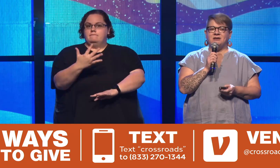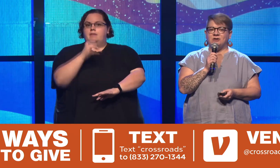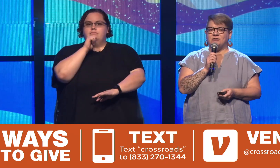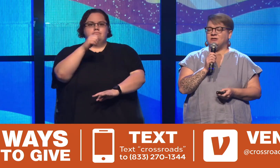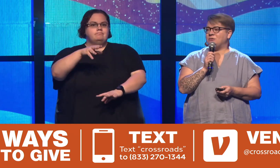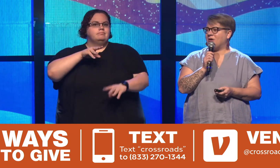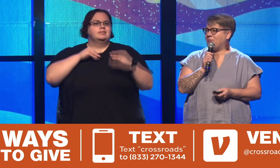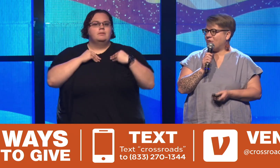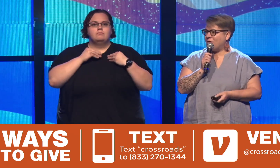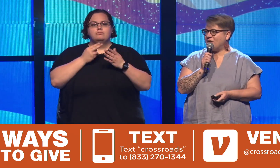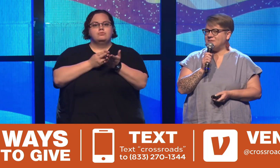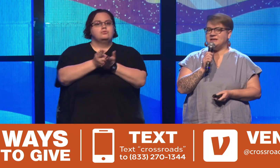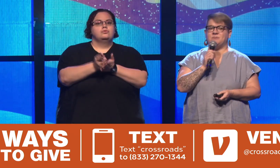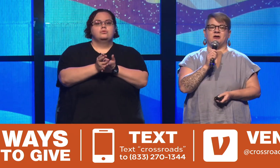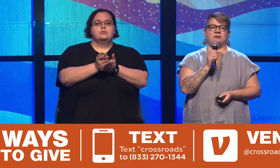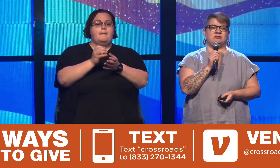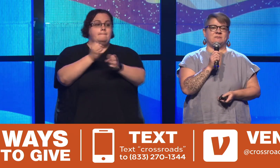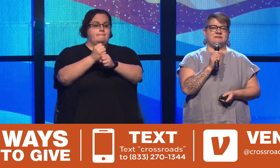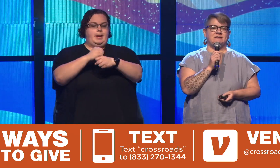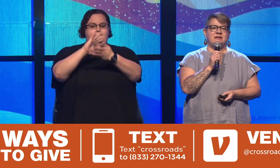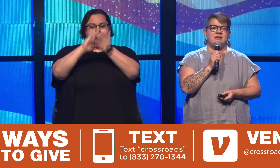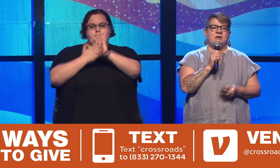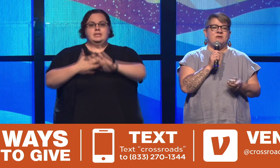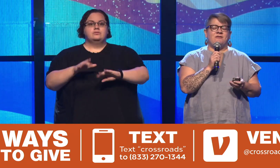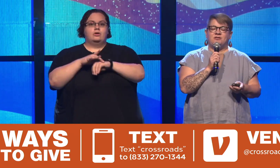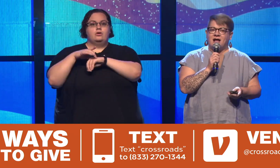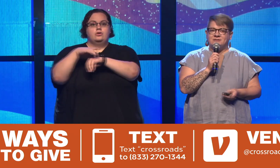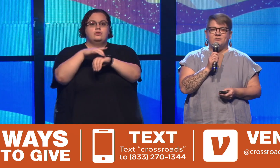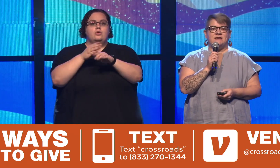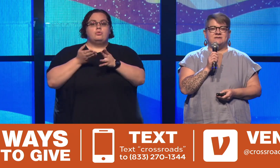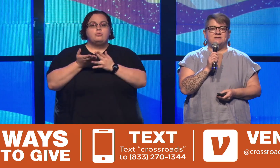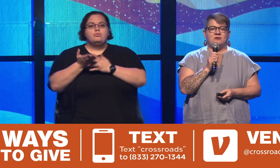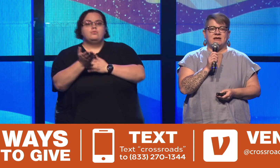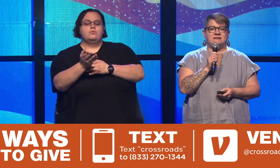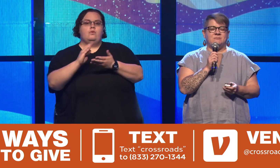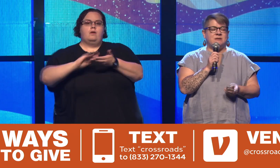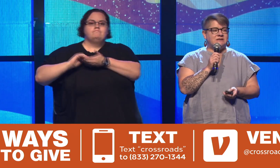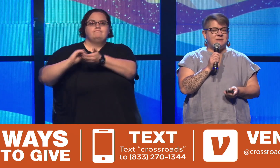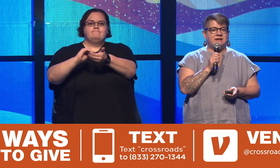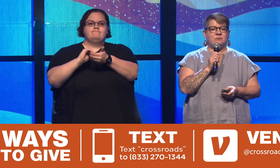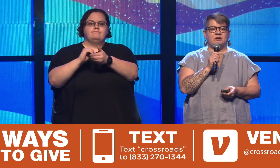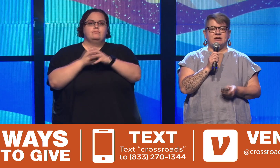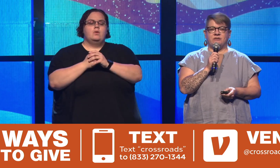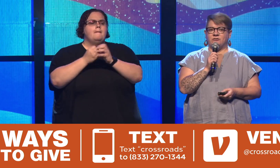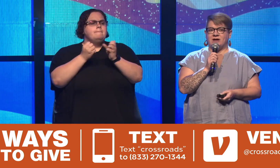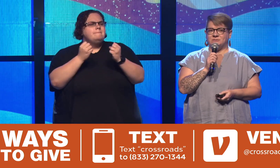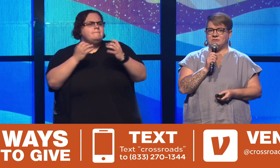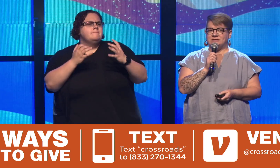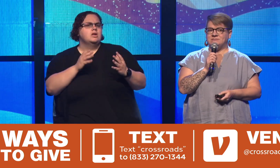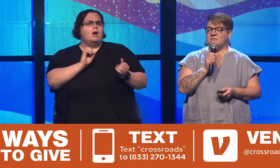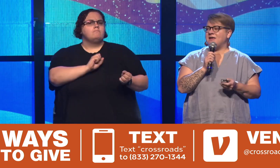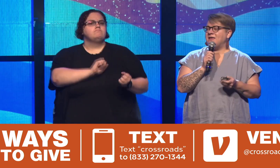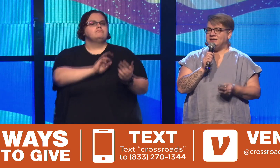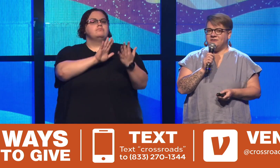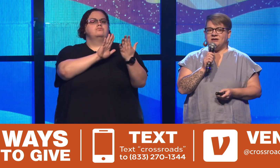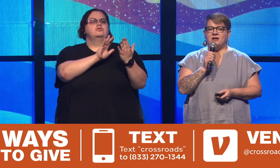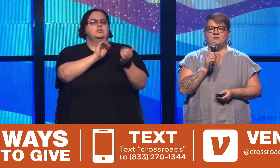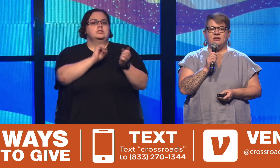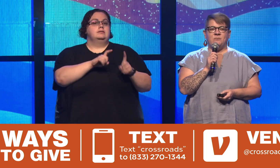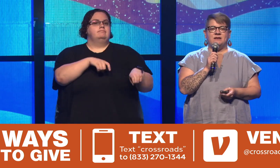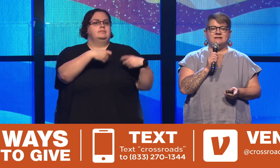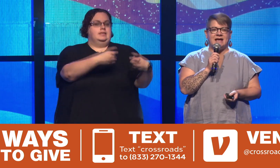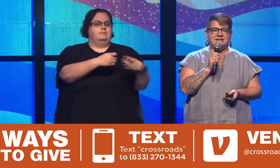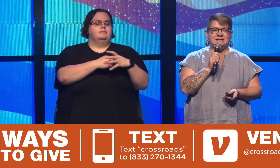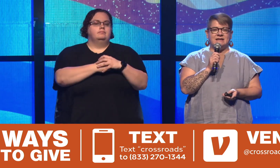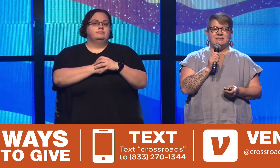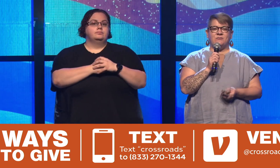peace on earth through our programs and partnerships. We have lots of ways to donate to the peacemaking work here at Crossroads. The giving